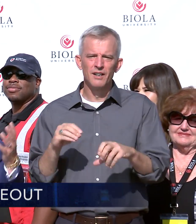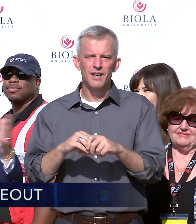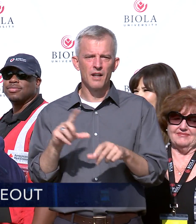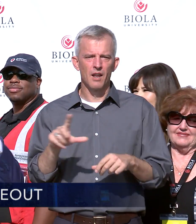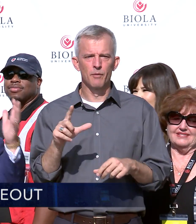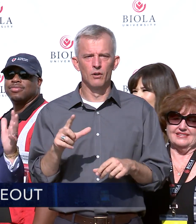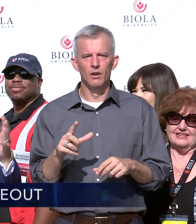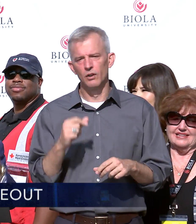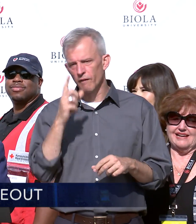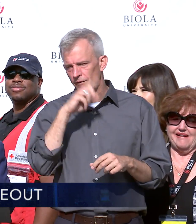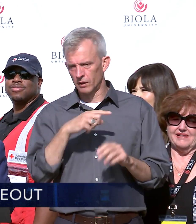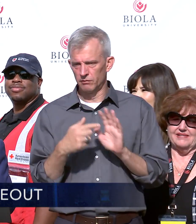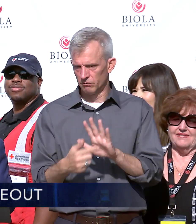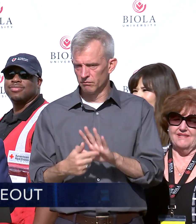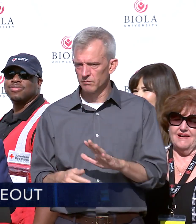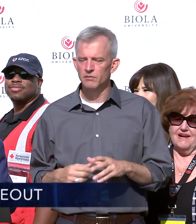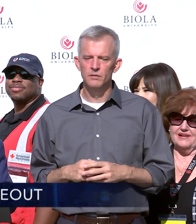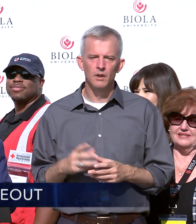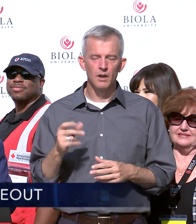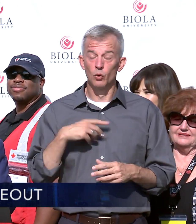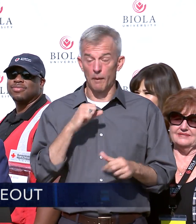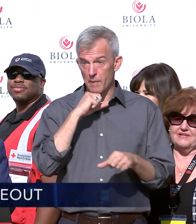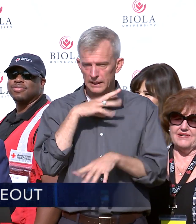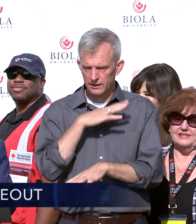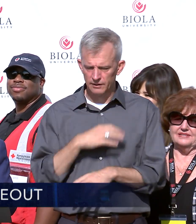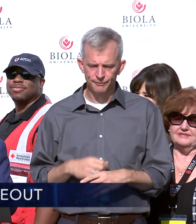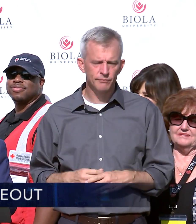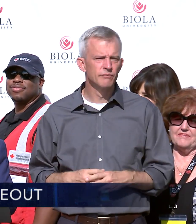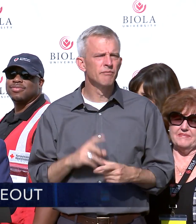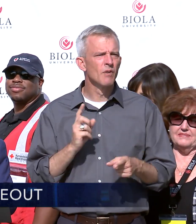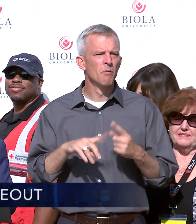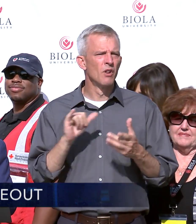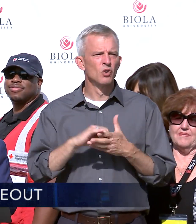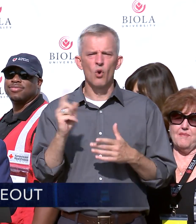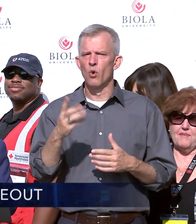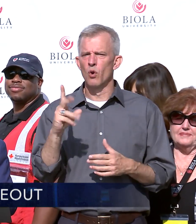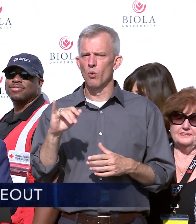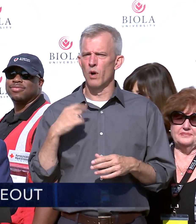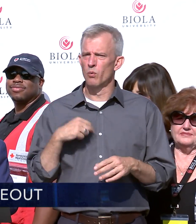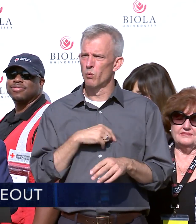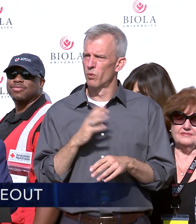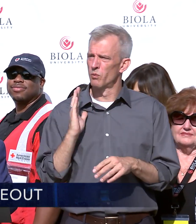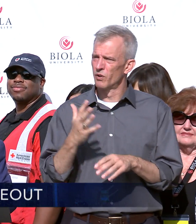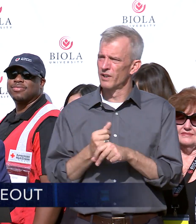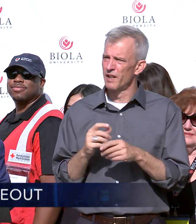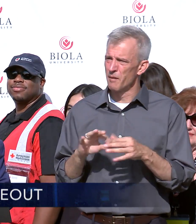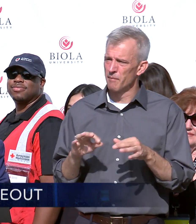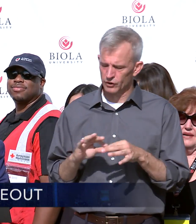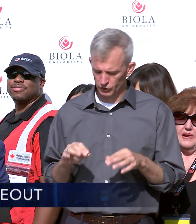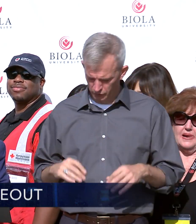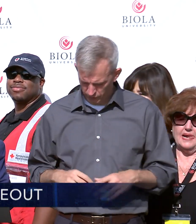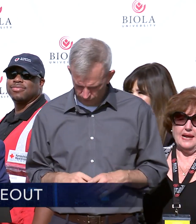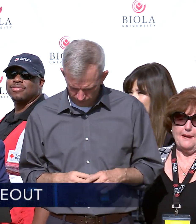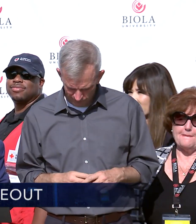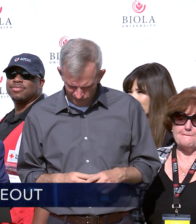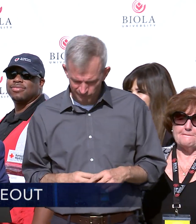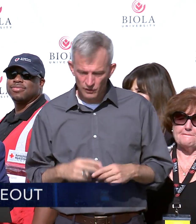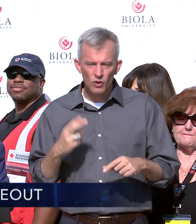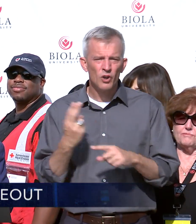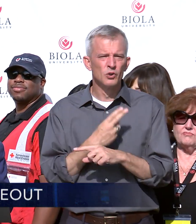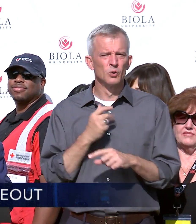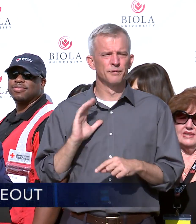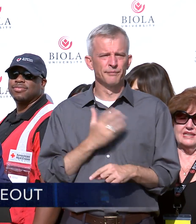library. Books everywhere. It was a mess. But that's the only way that we're going to get the message. To utilize our visual,